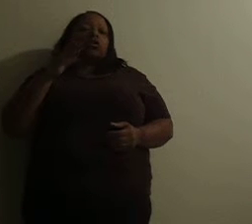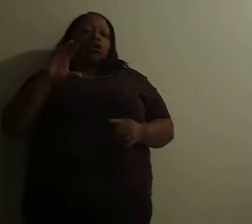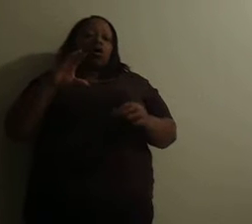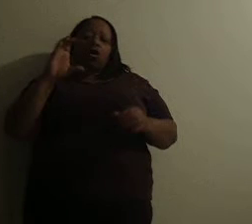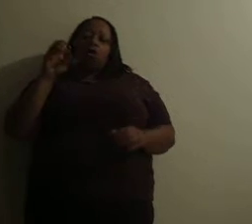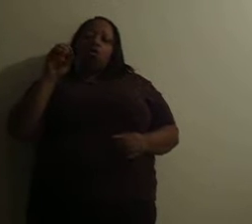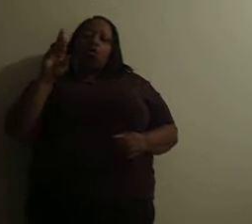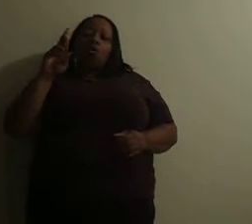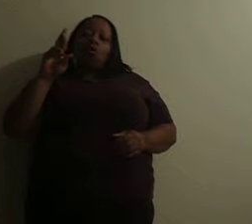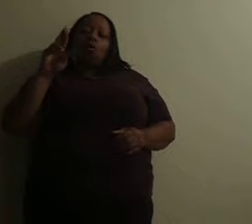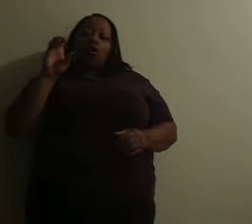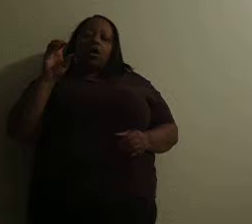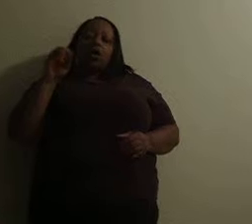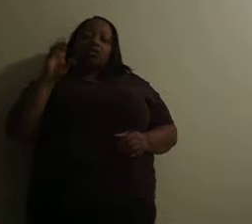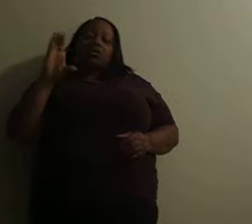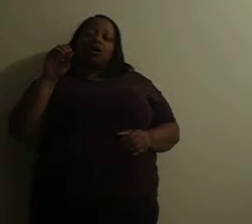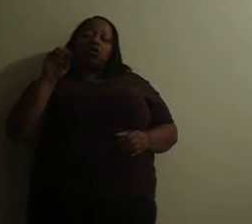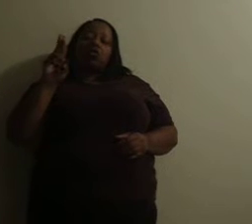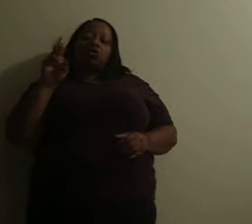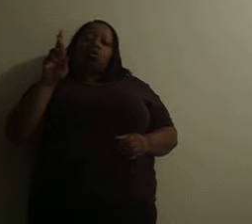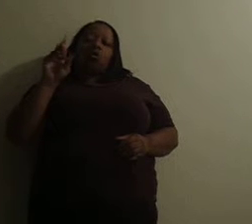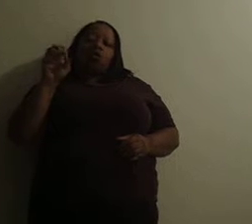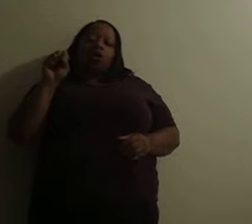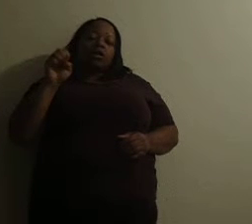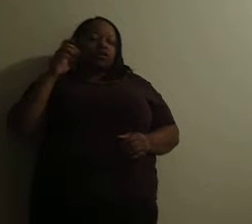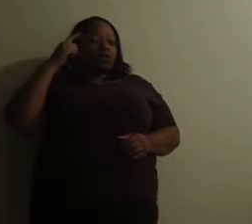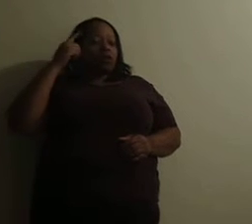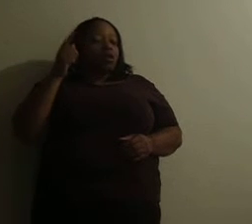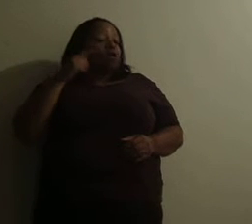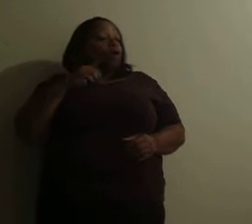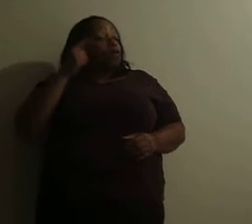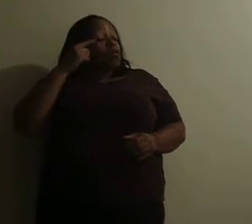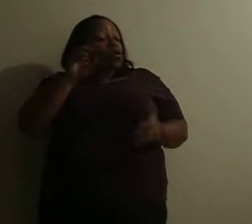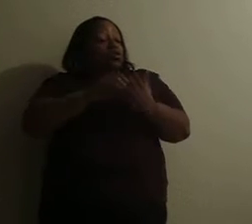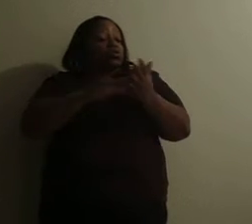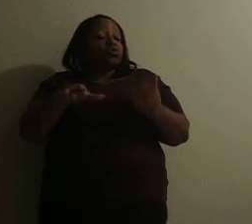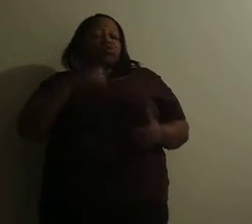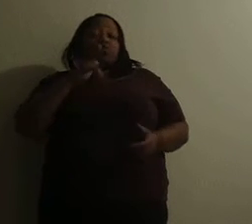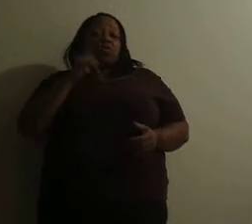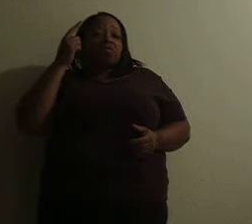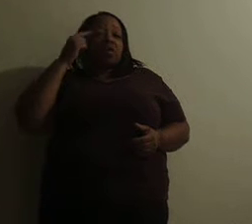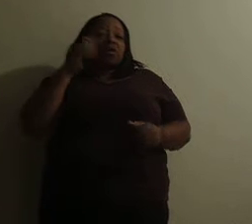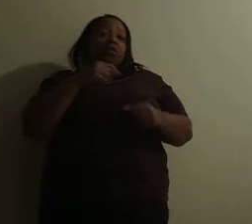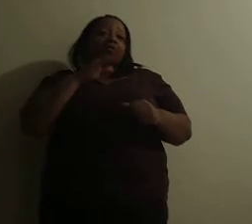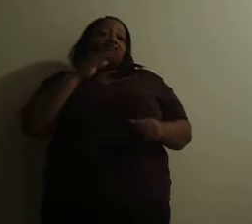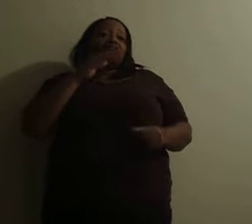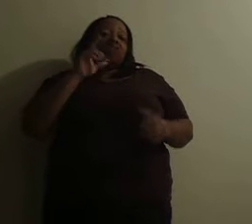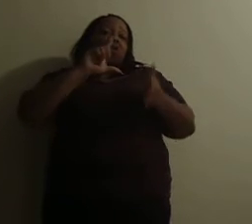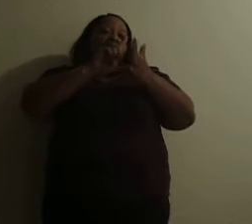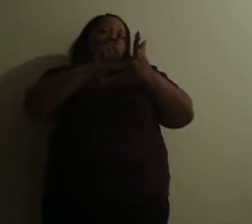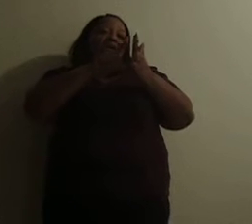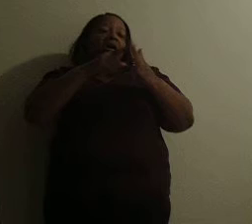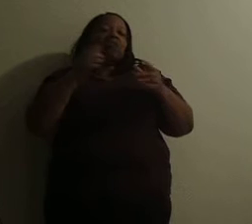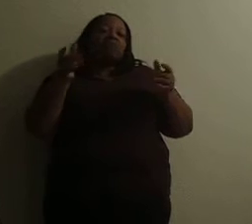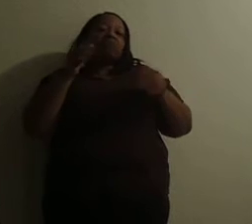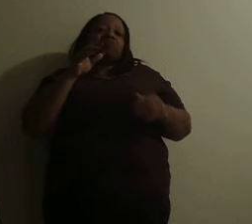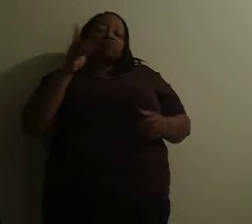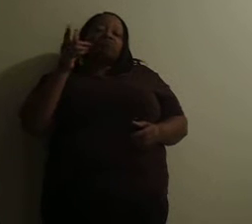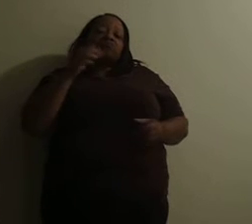who were thinking about becoming academics. And like I said, these are just 2 examples of how you can create